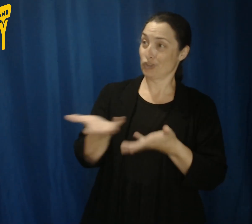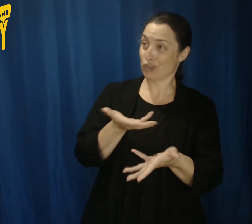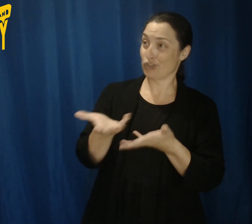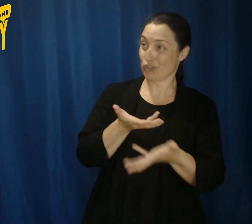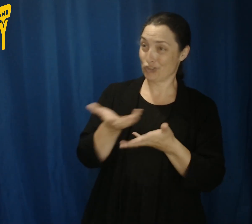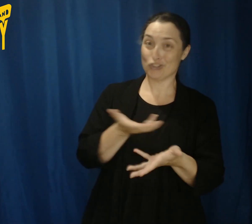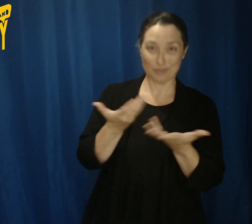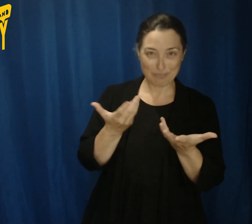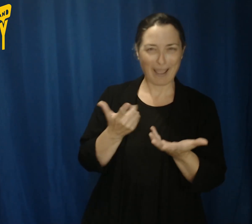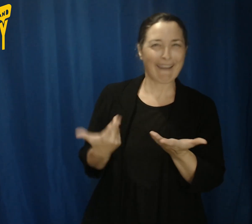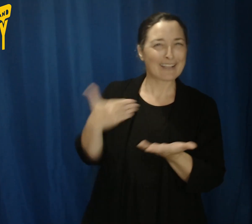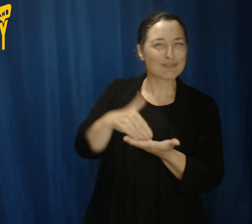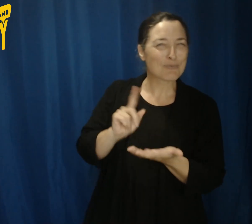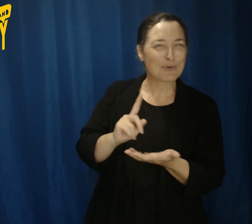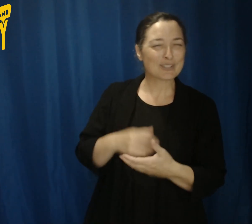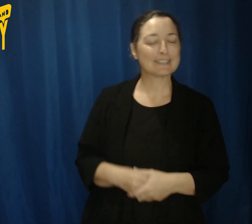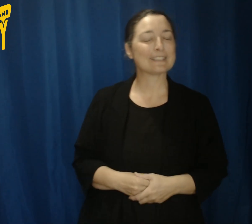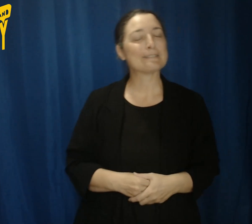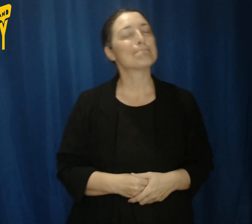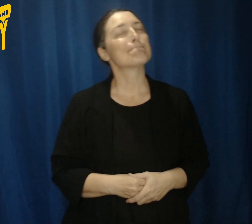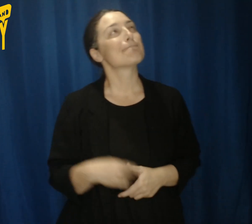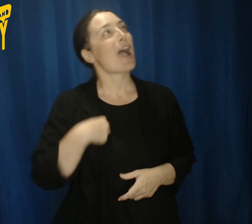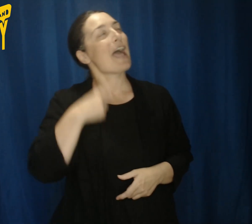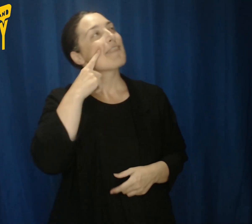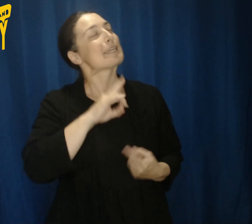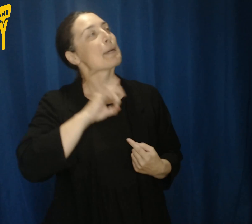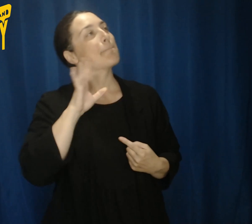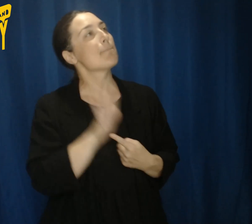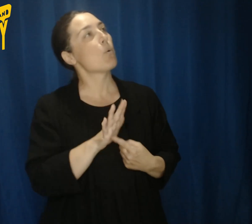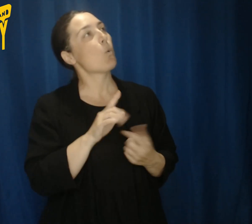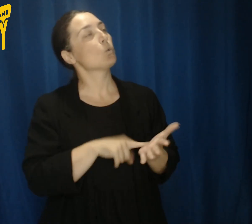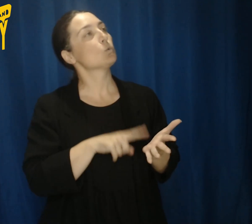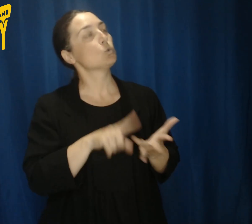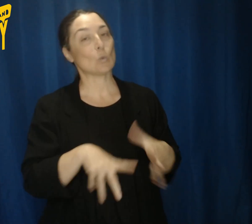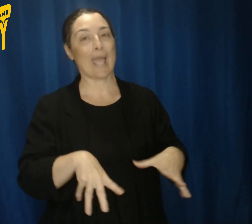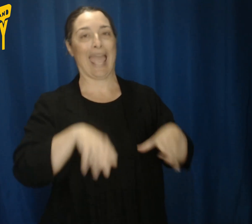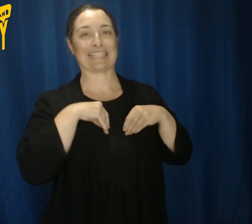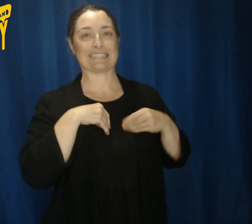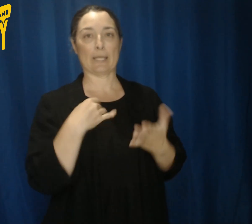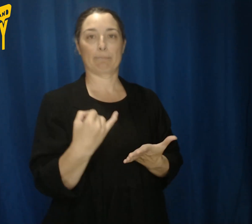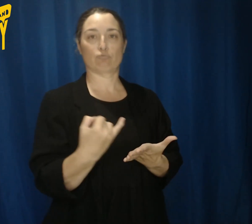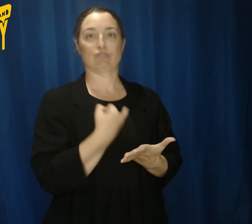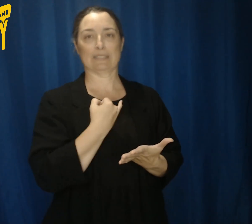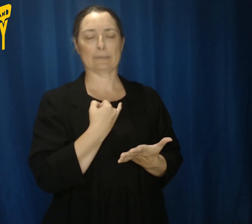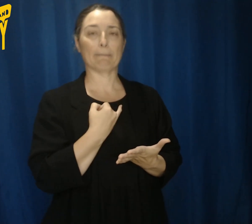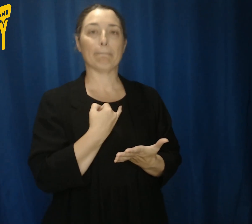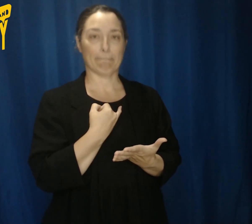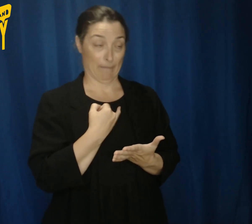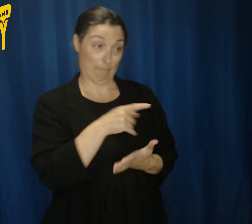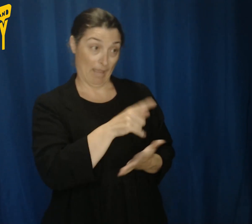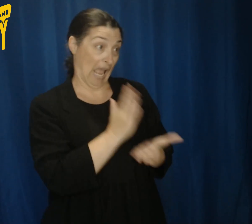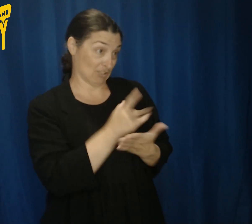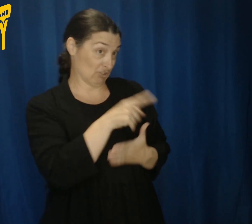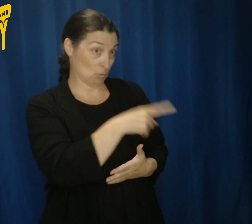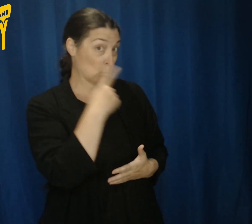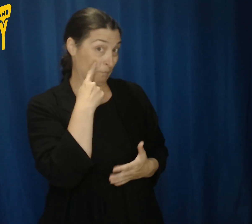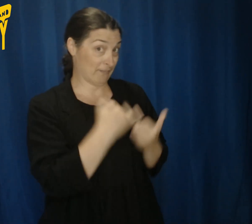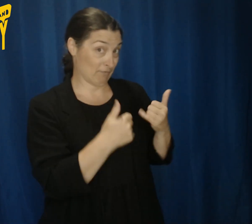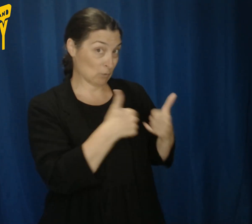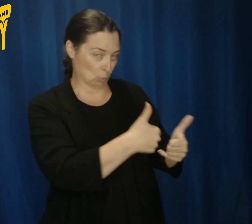important to be able to take criticism. I'm not saying you don't. I actually think you're really good at this. But I think it's really